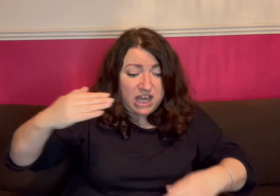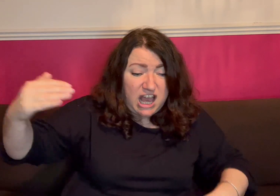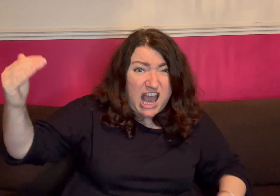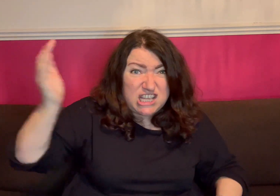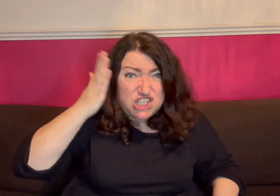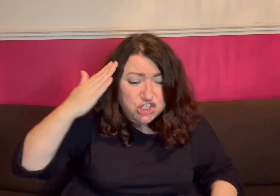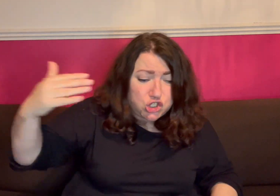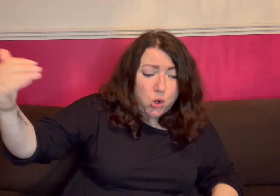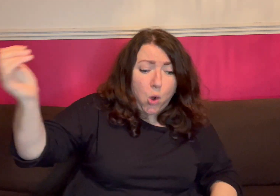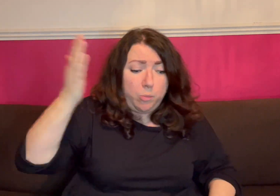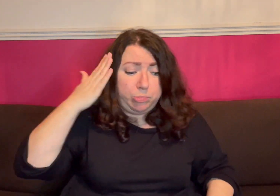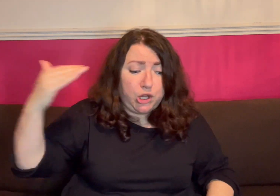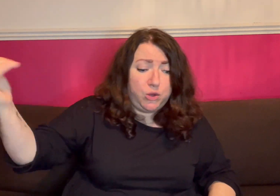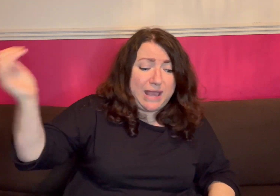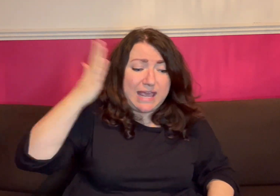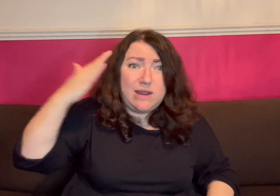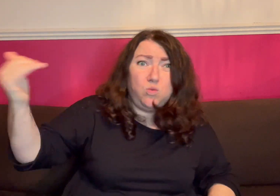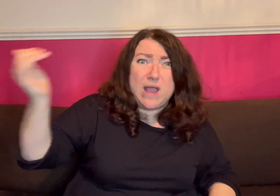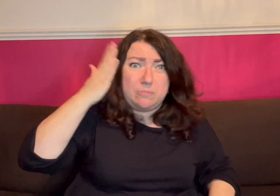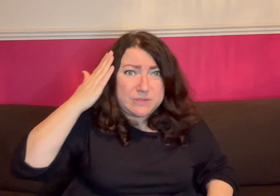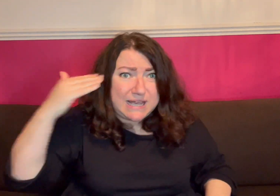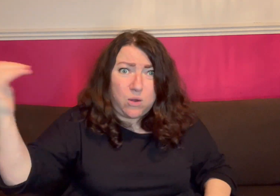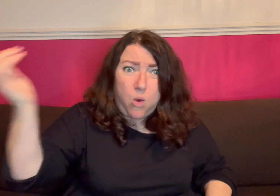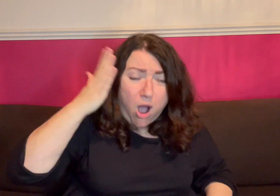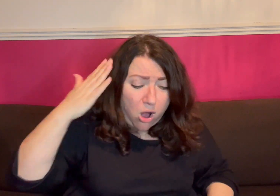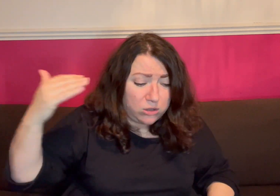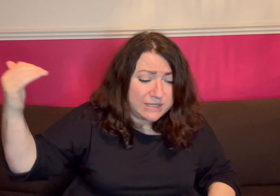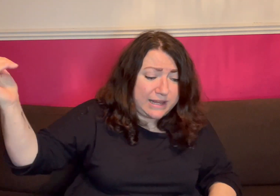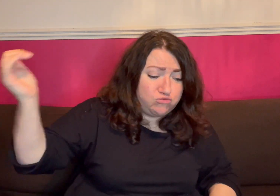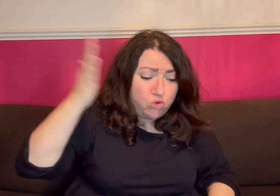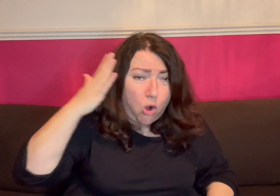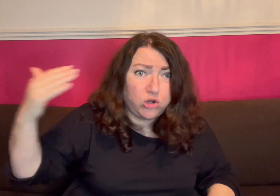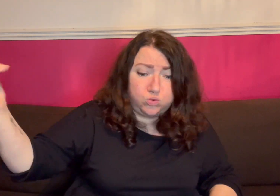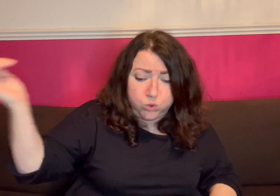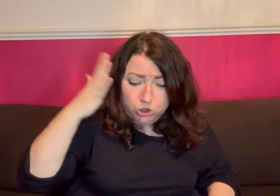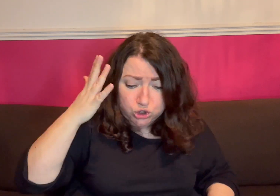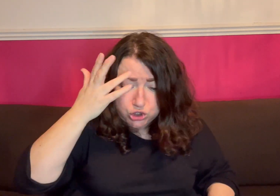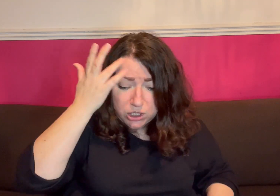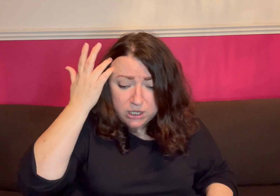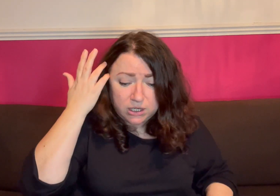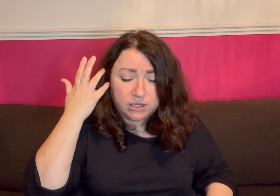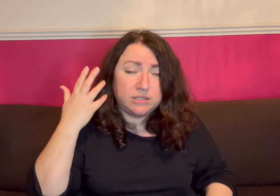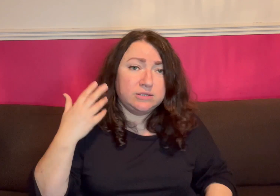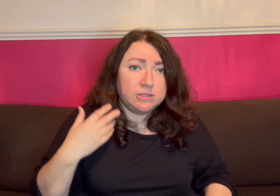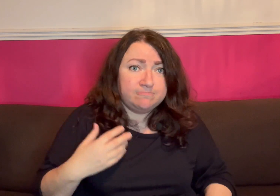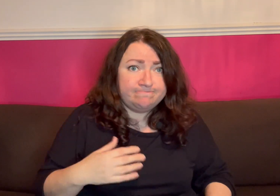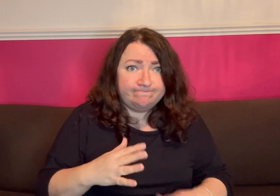a storm blew in. It whipped and it whirled and it roared, whoosh!